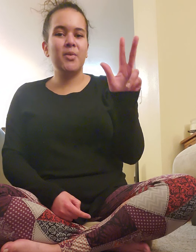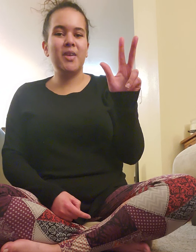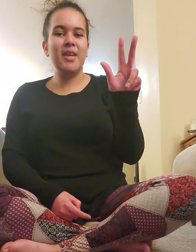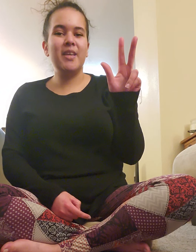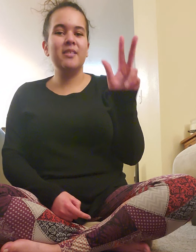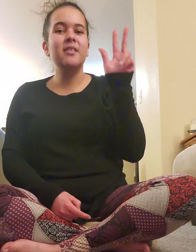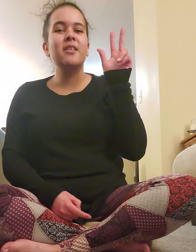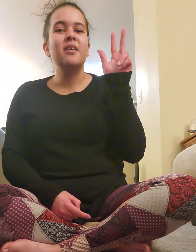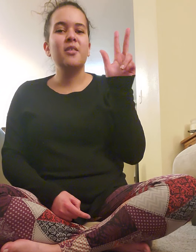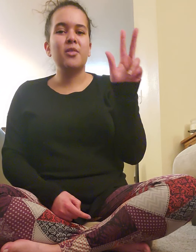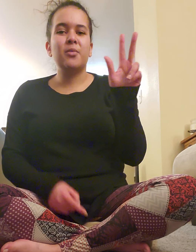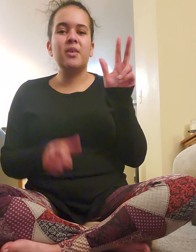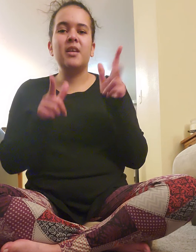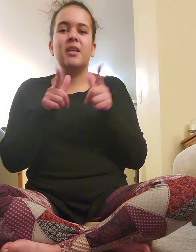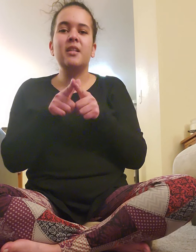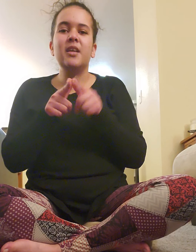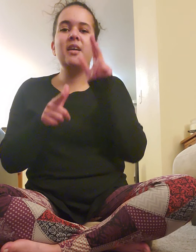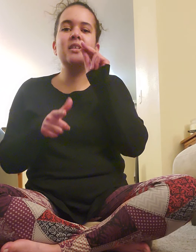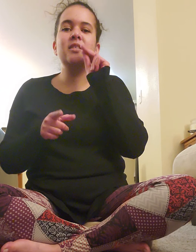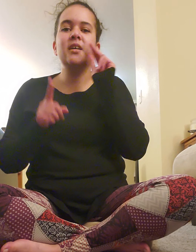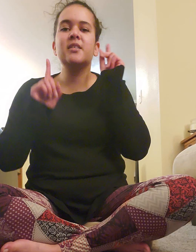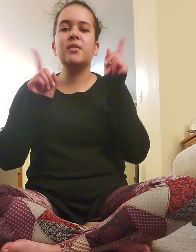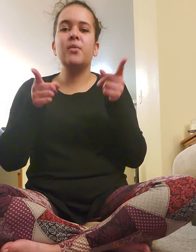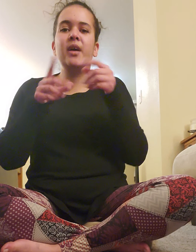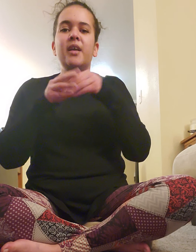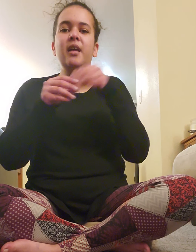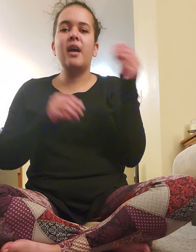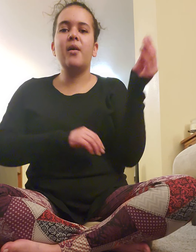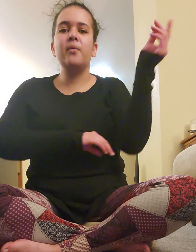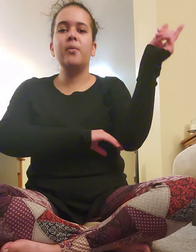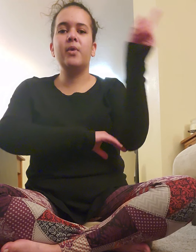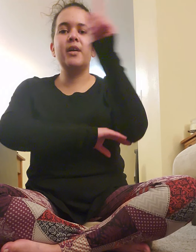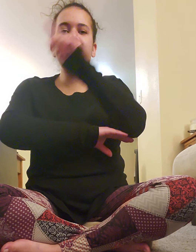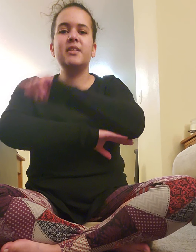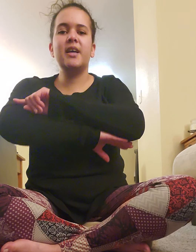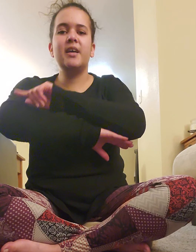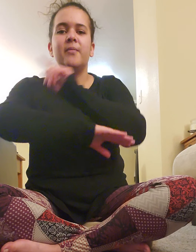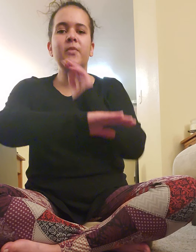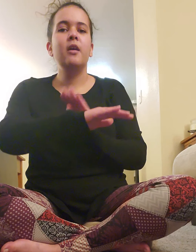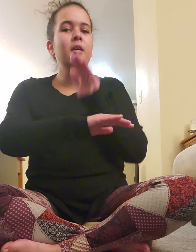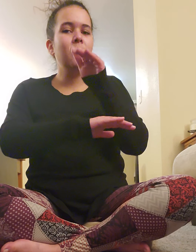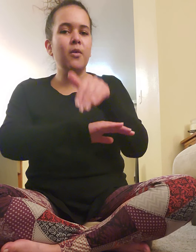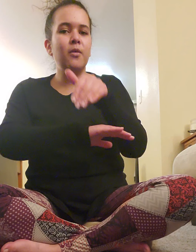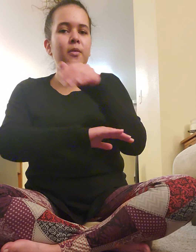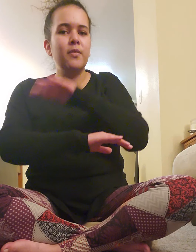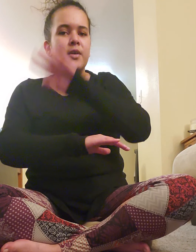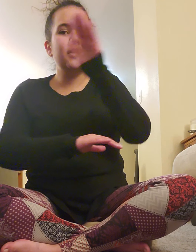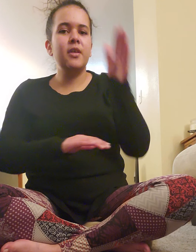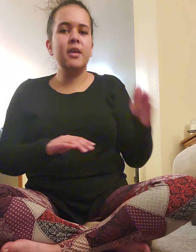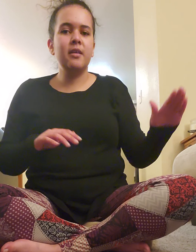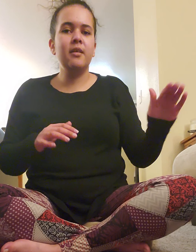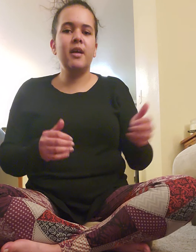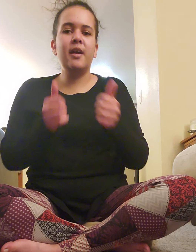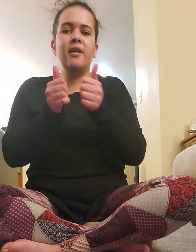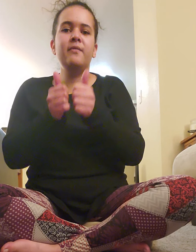three. Three little ducks went out one day, over the hill and